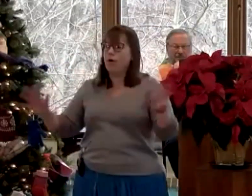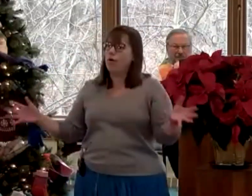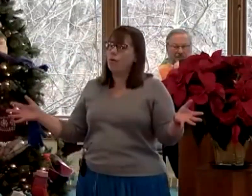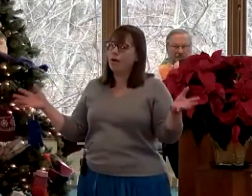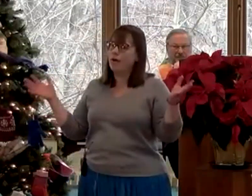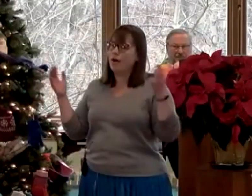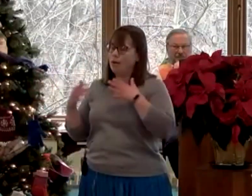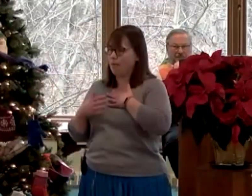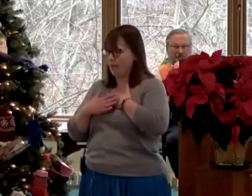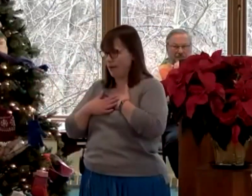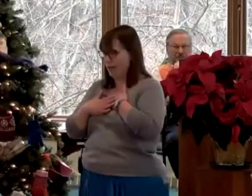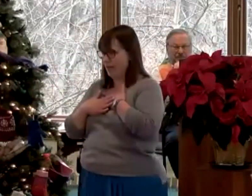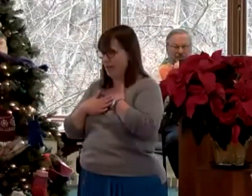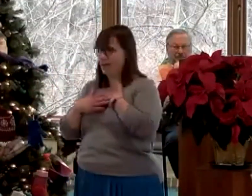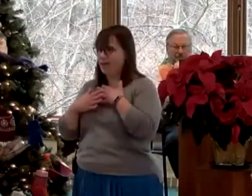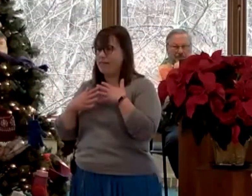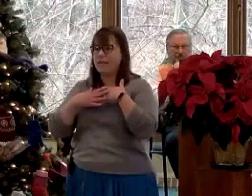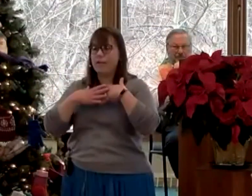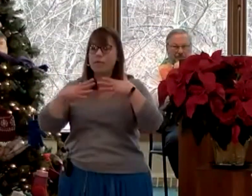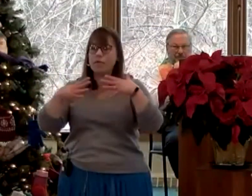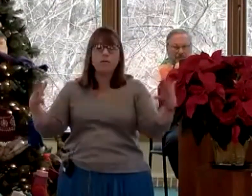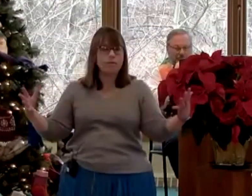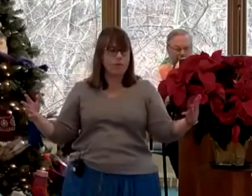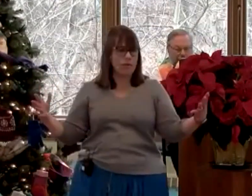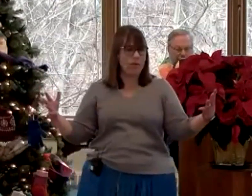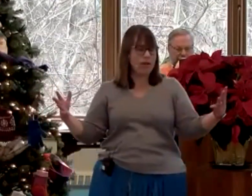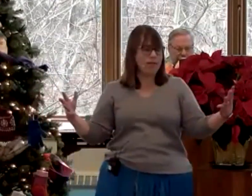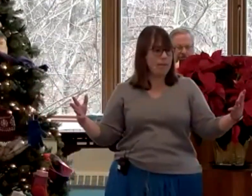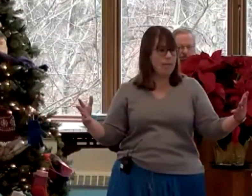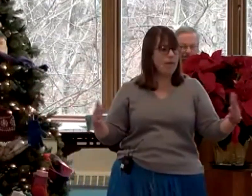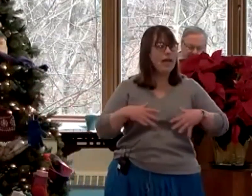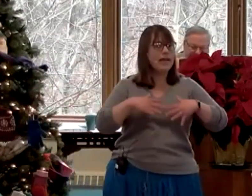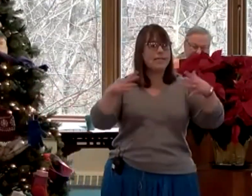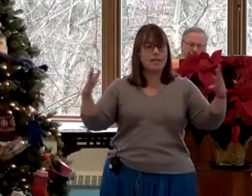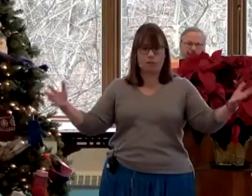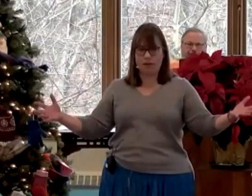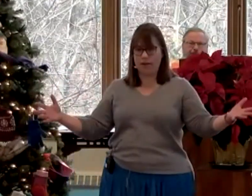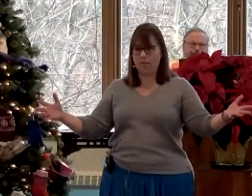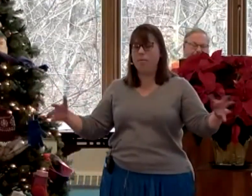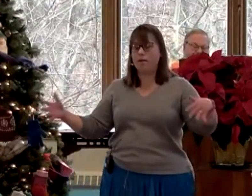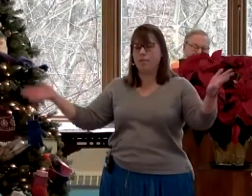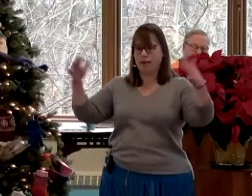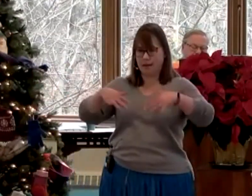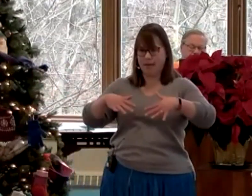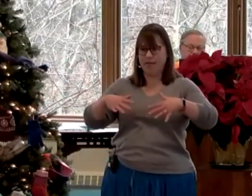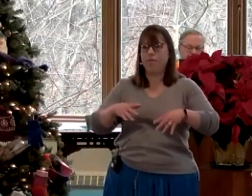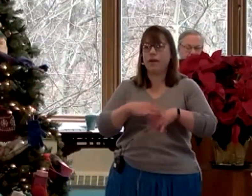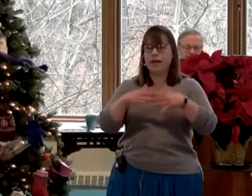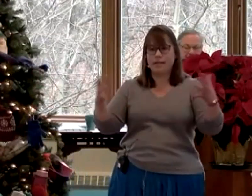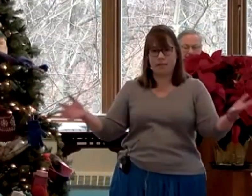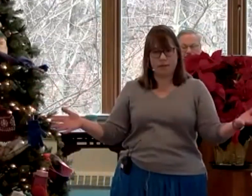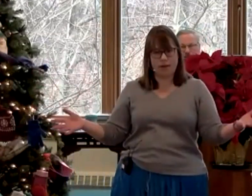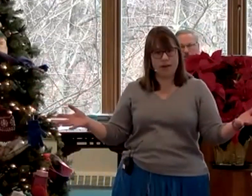so heartbroken to see their beautiful temple desecrated. Remember, I said we were going to come back to that